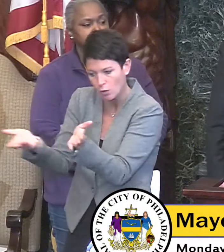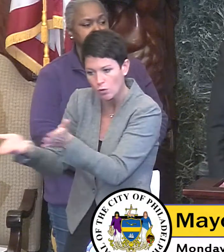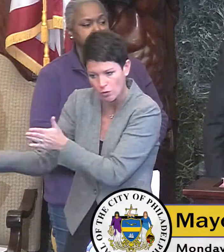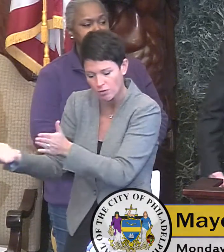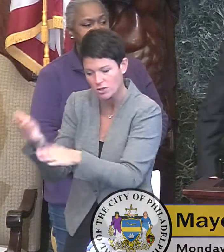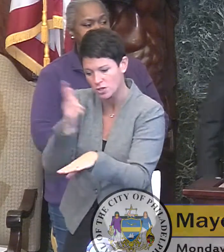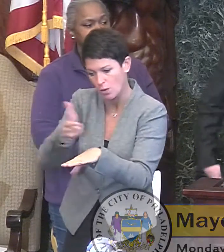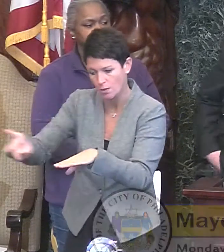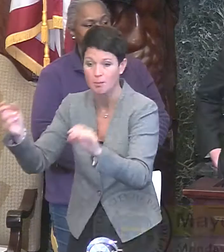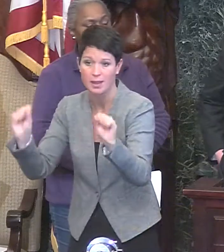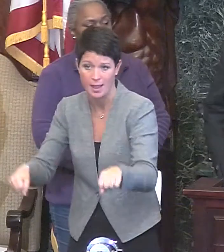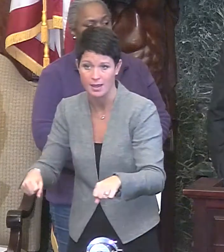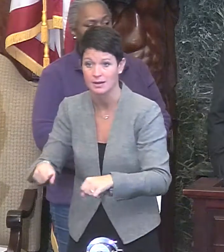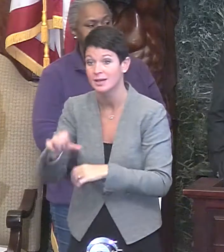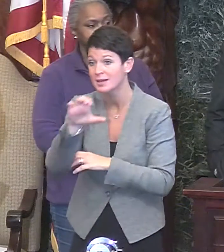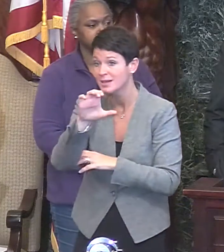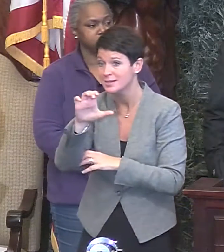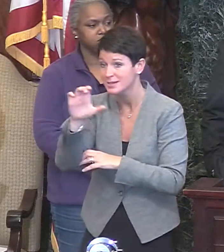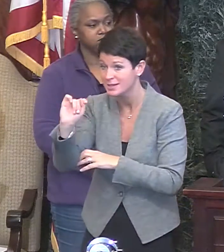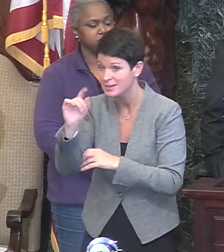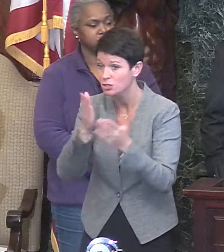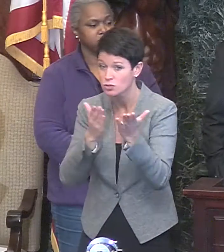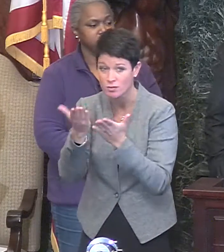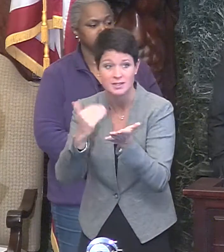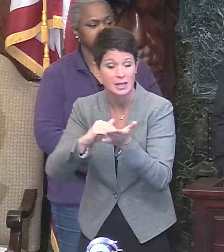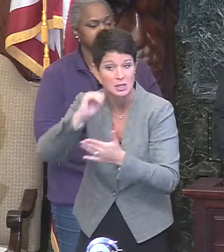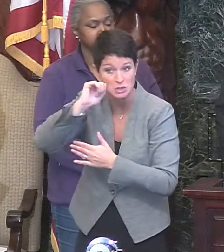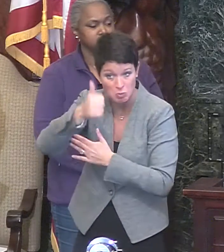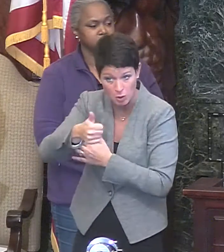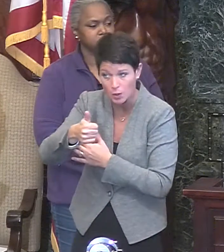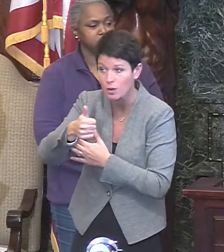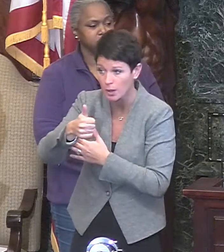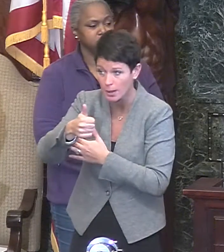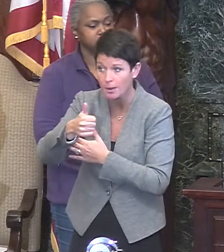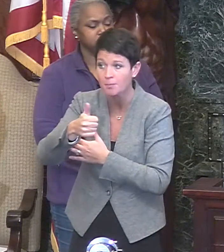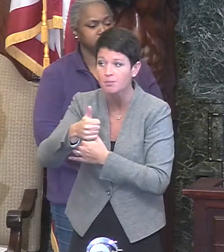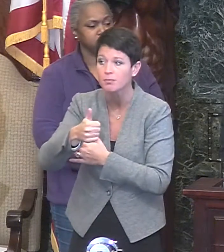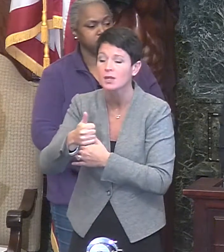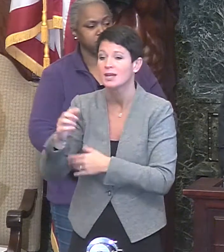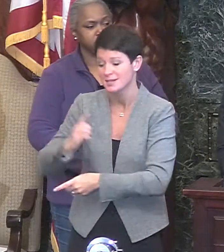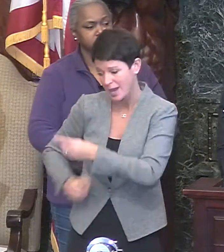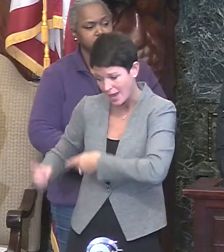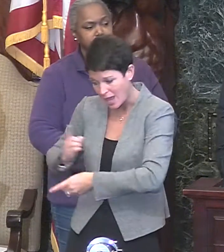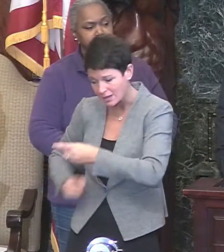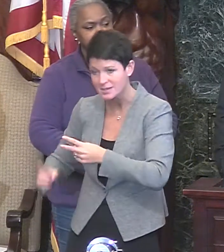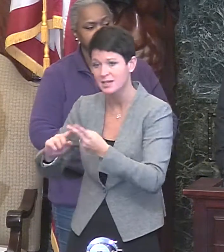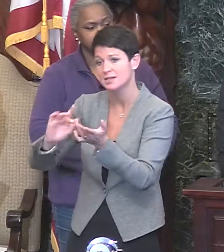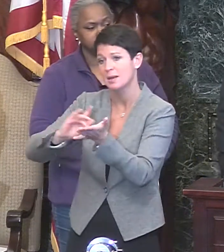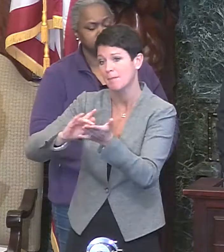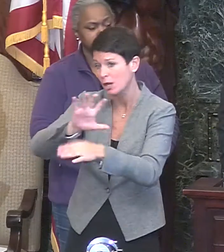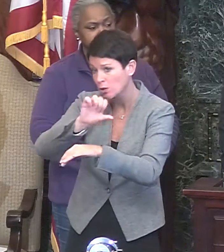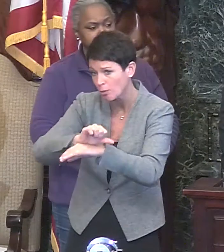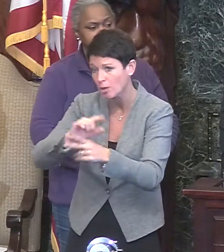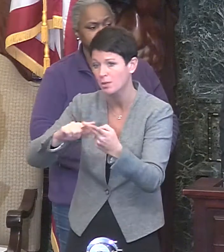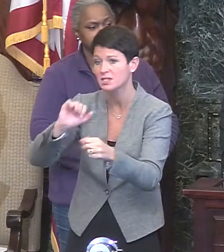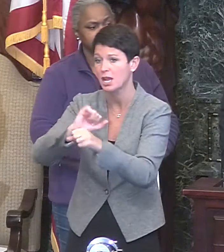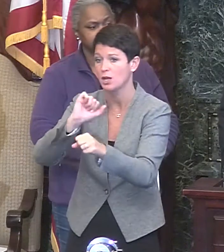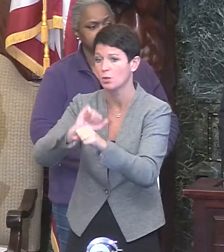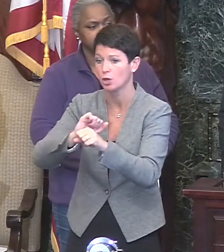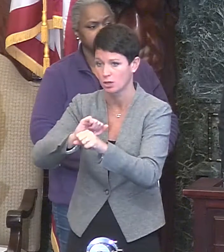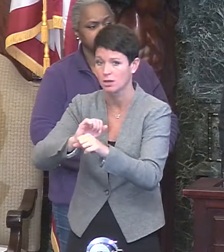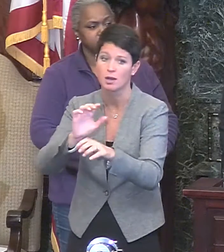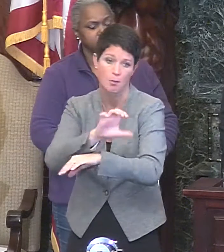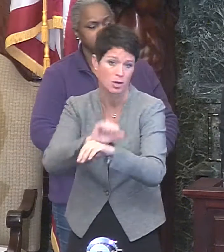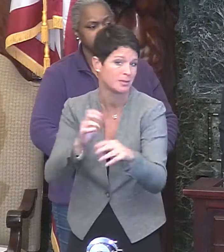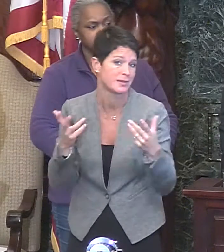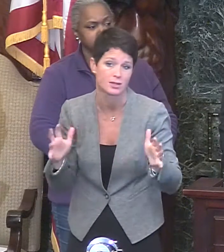our CCT service, again, tomorrow we're looking mostly for dialysis, medical appointments, and work appointments.